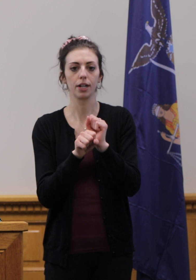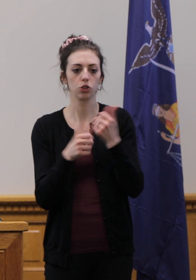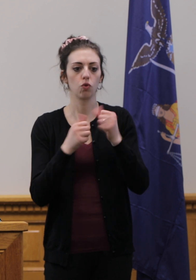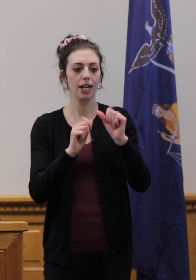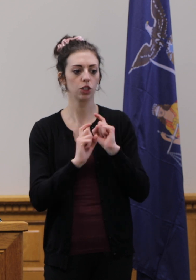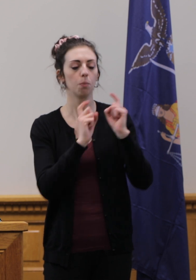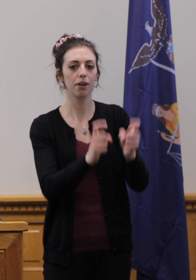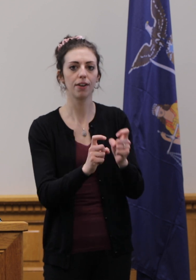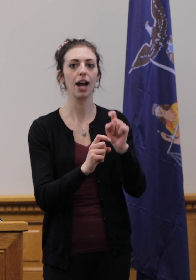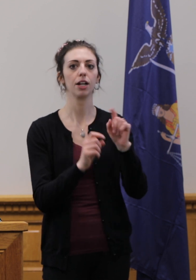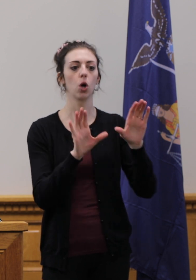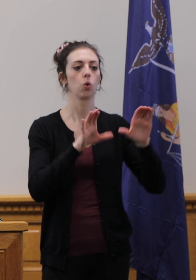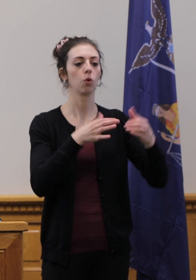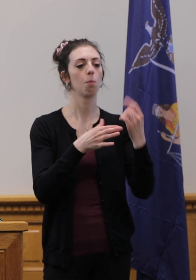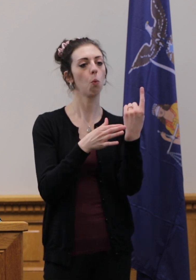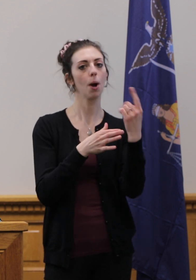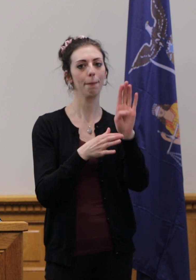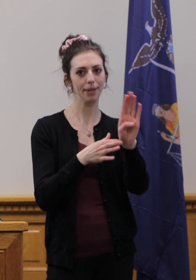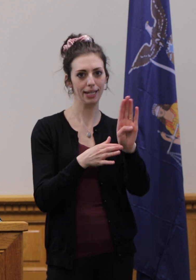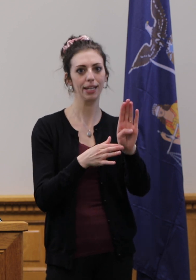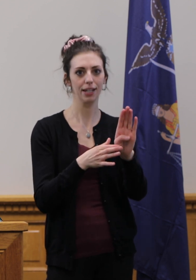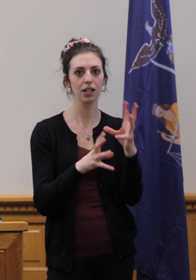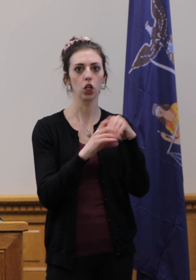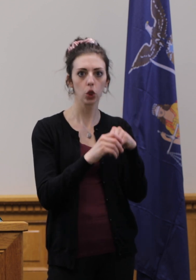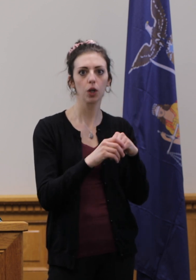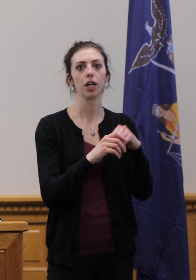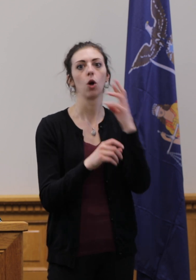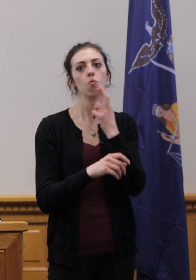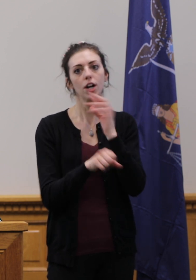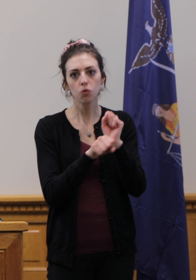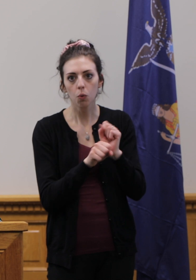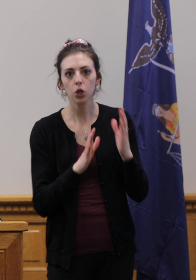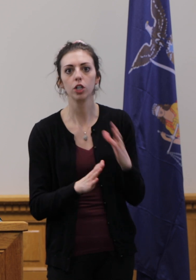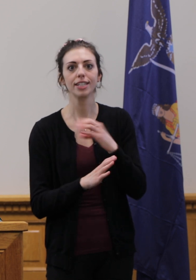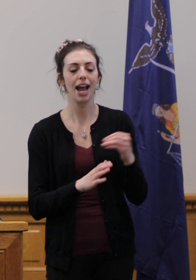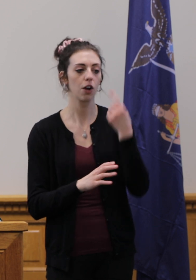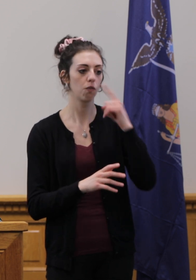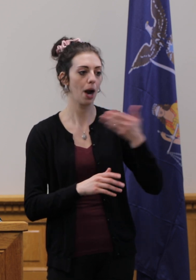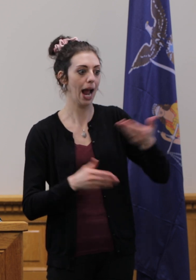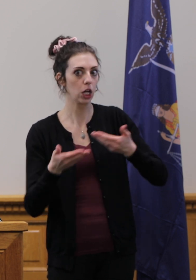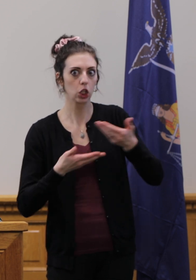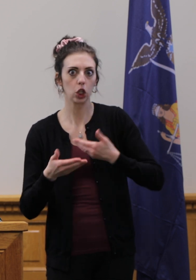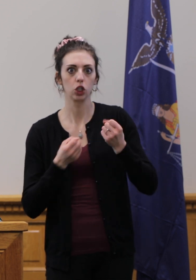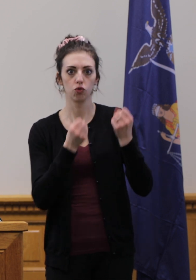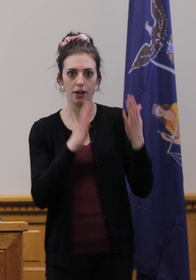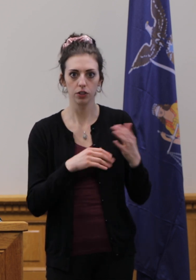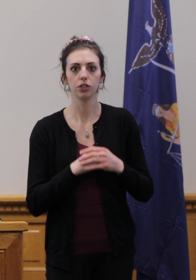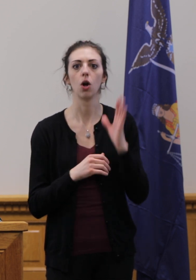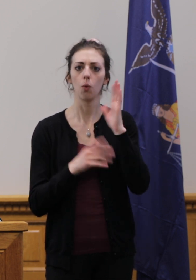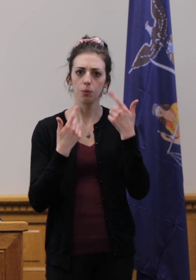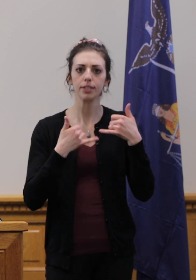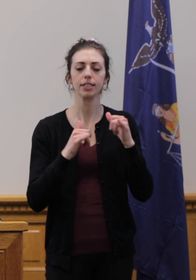including restaurant workers and for-hire drivers. We will also begin vaccinating those with eligible underlying